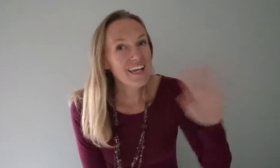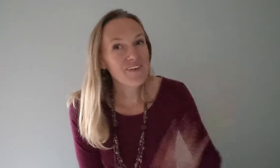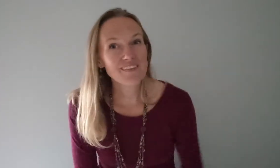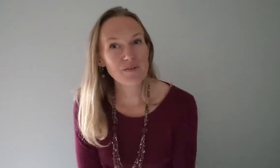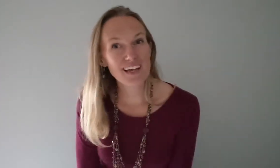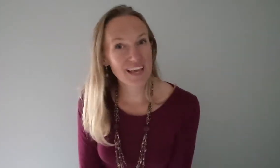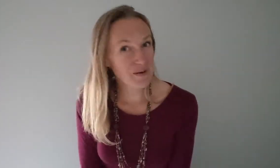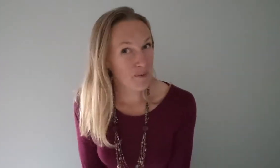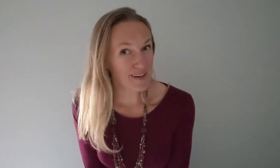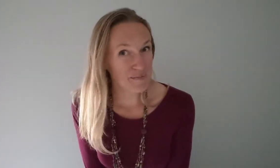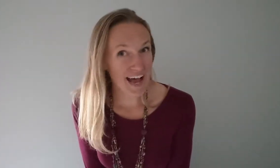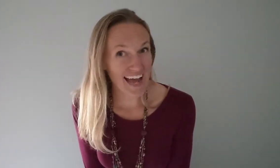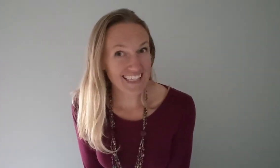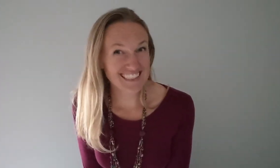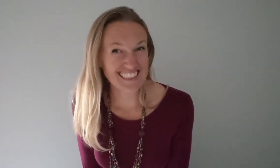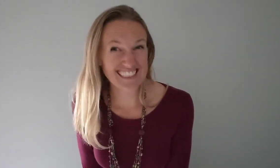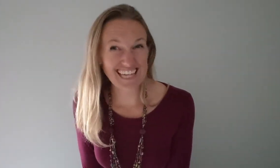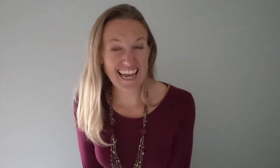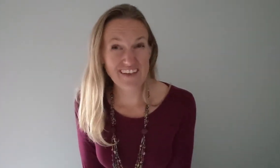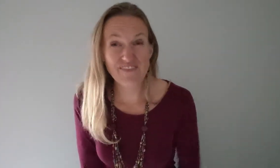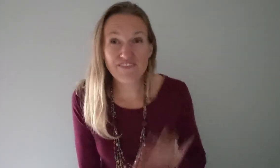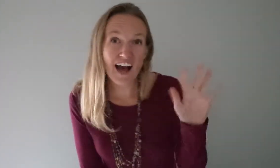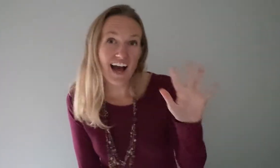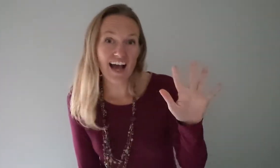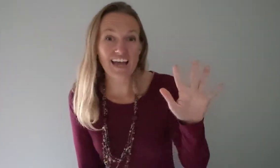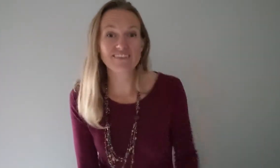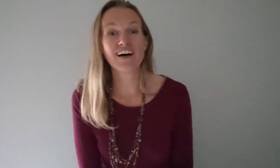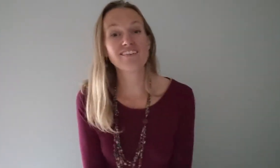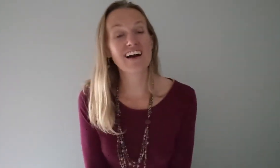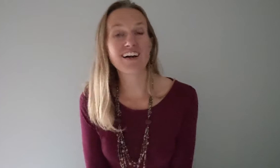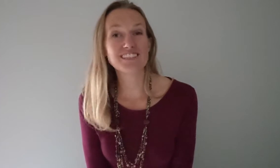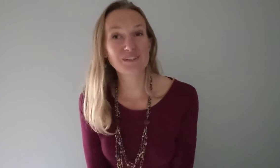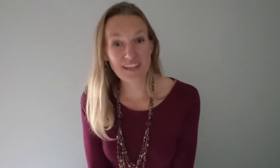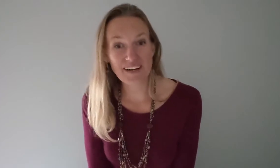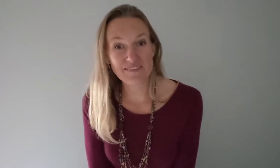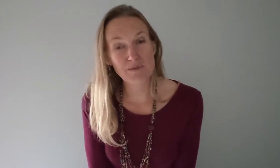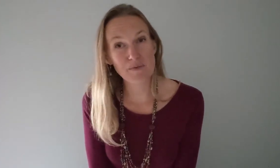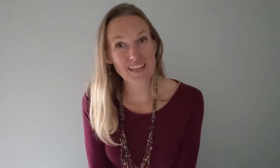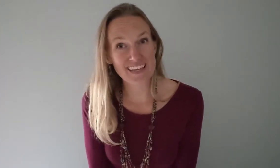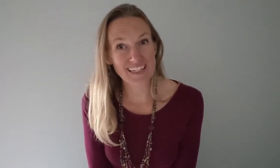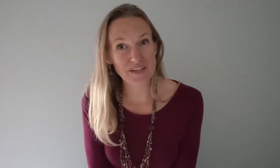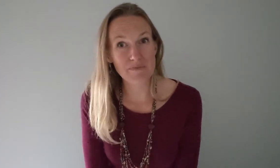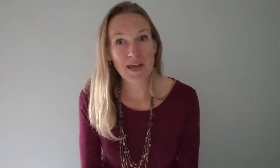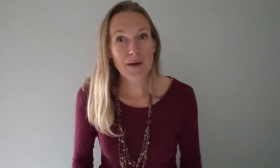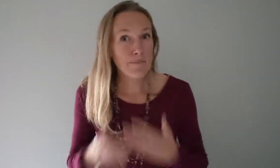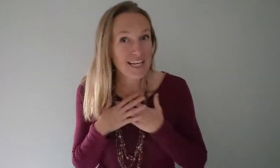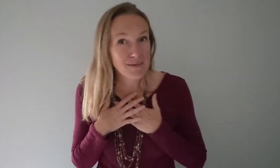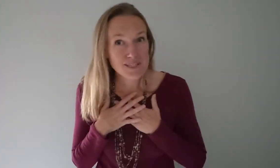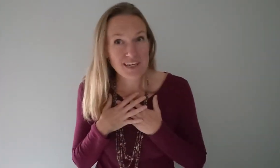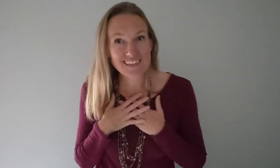Hello everyone and welcome back to day 5 of God So Loved by We the Kingdom. My name is Mandy